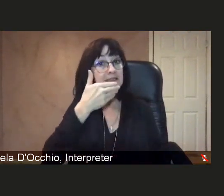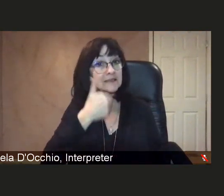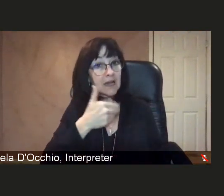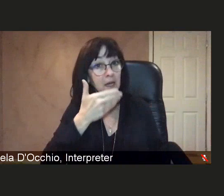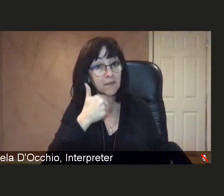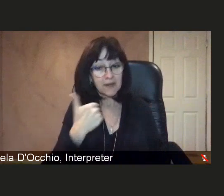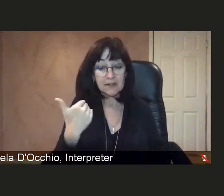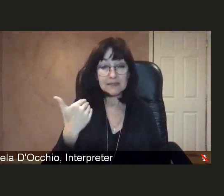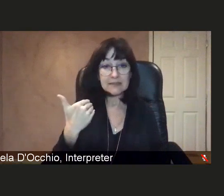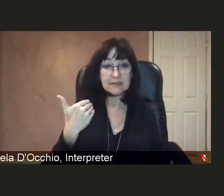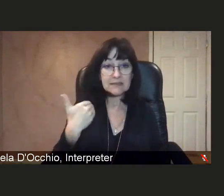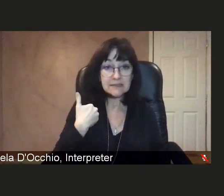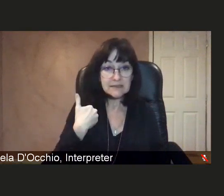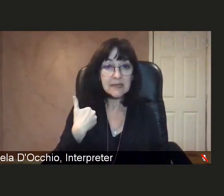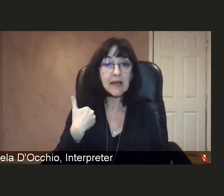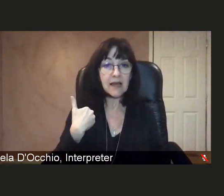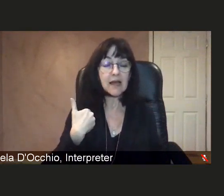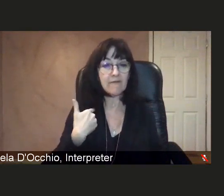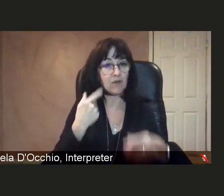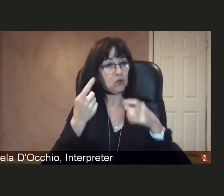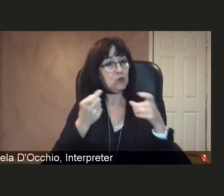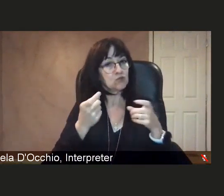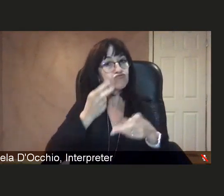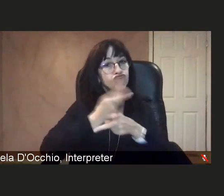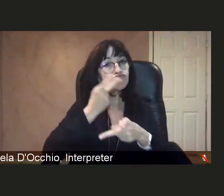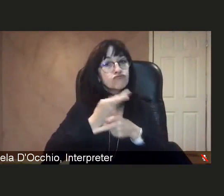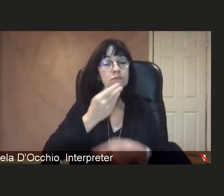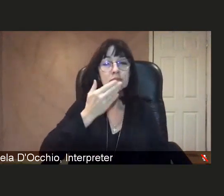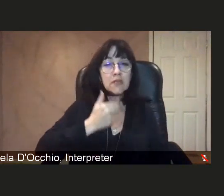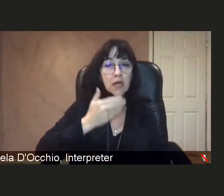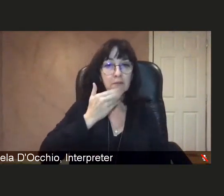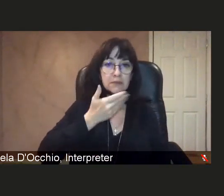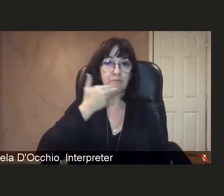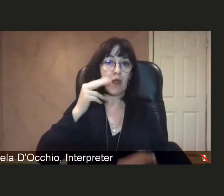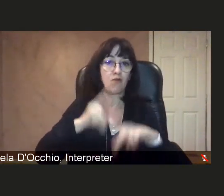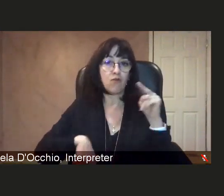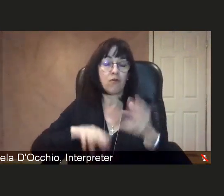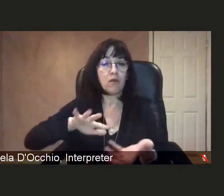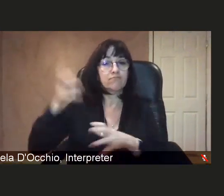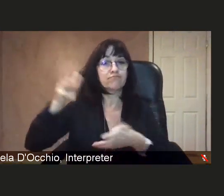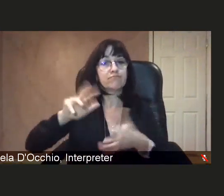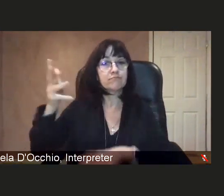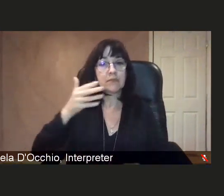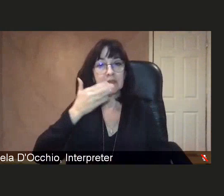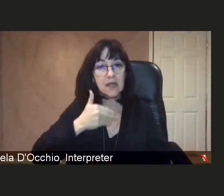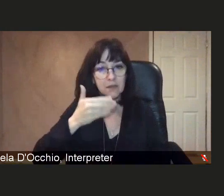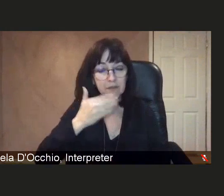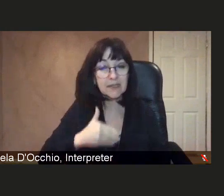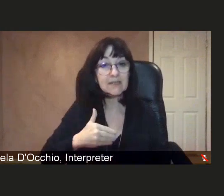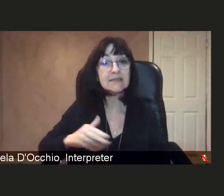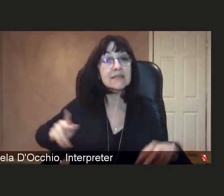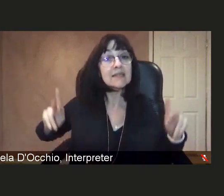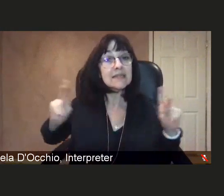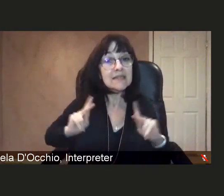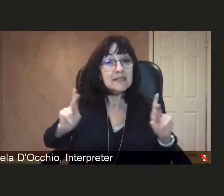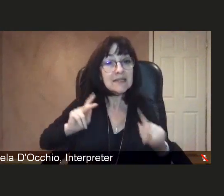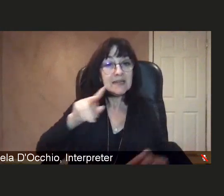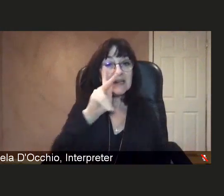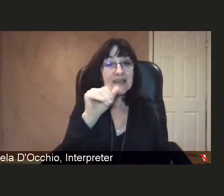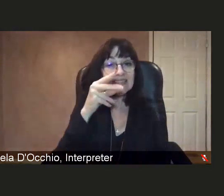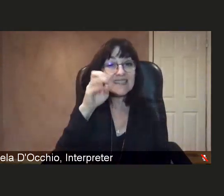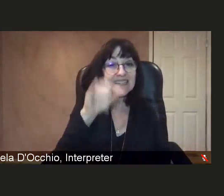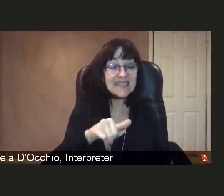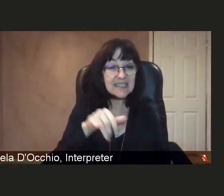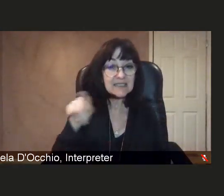controlled diabetes, chronic kidney disease, and high blood pressure. So if you do have those